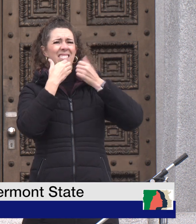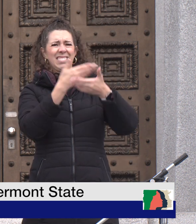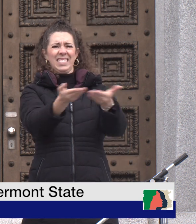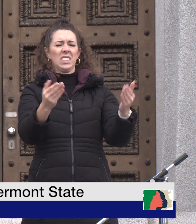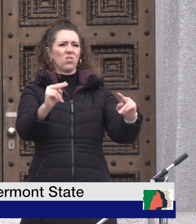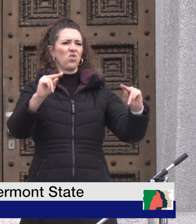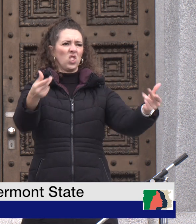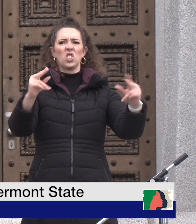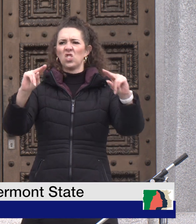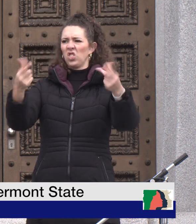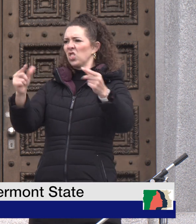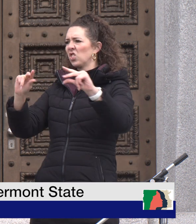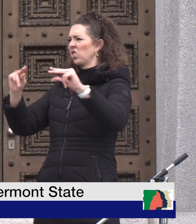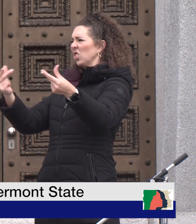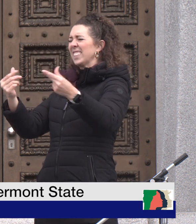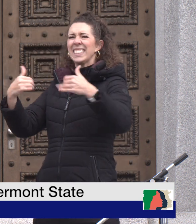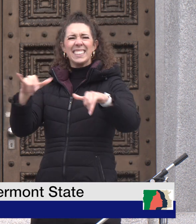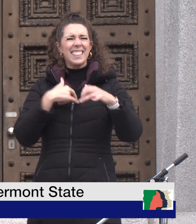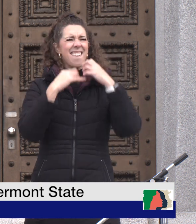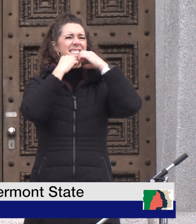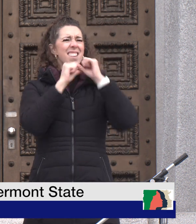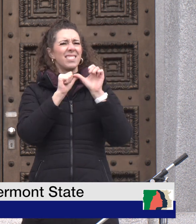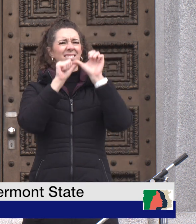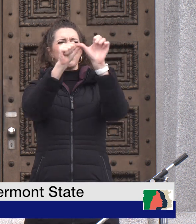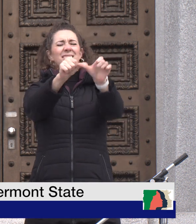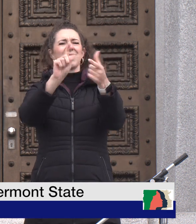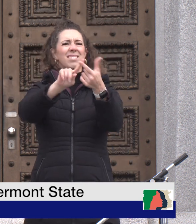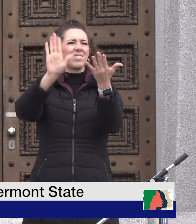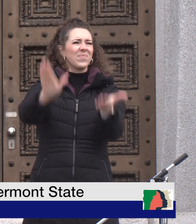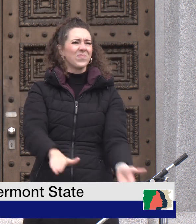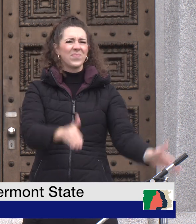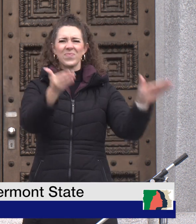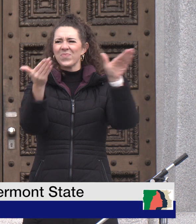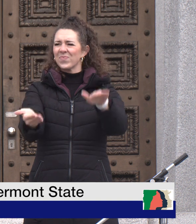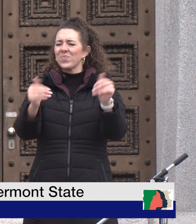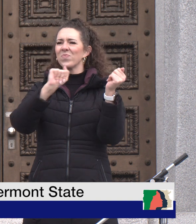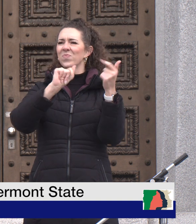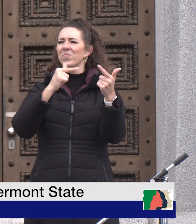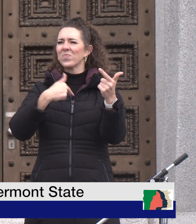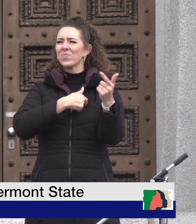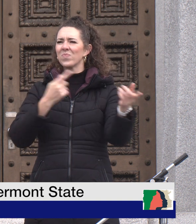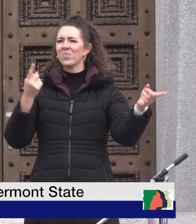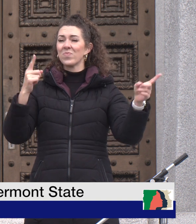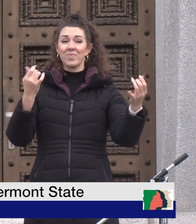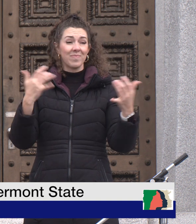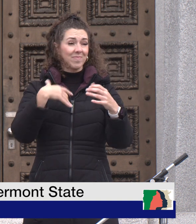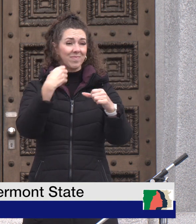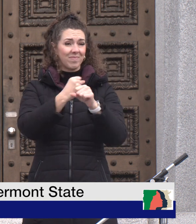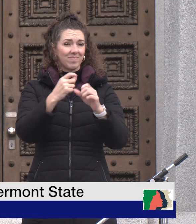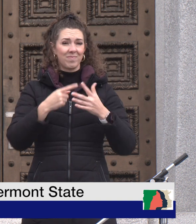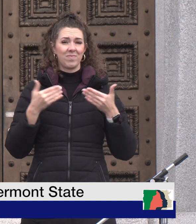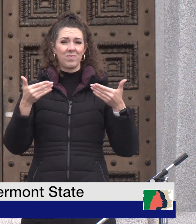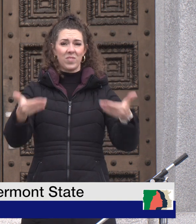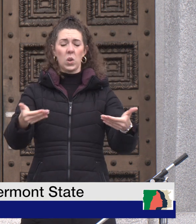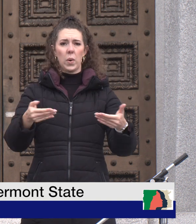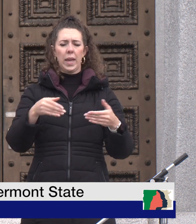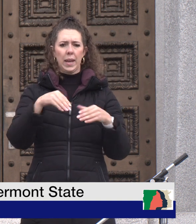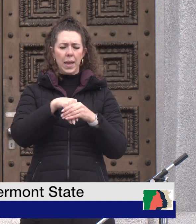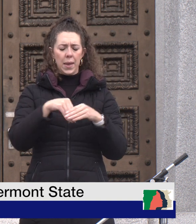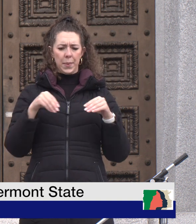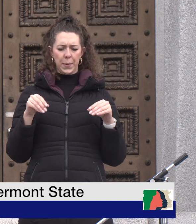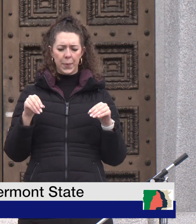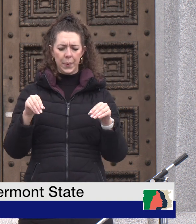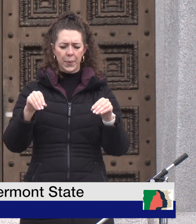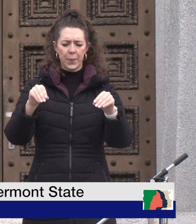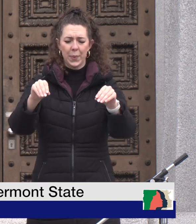we do, to the death. We all agree to garden this year, and my raspberry